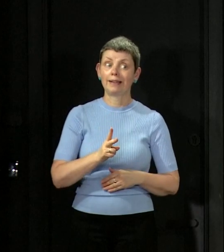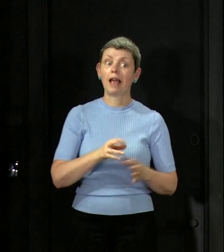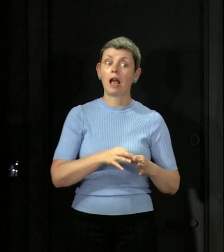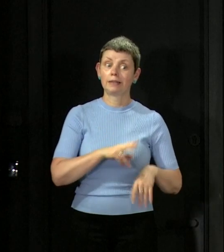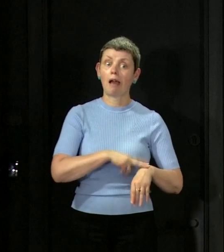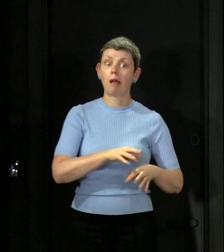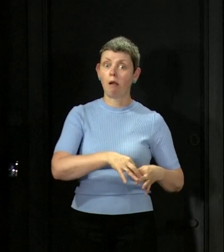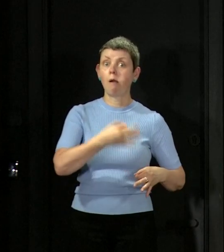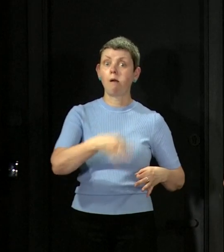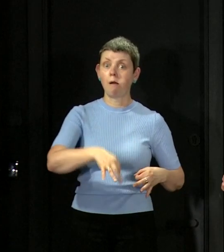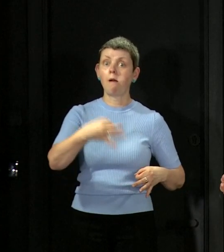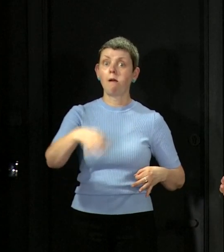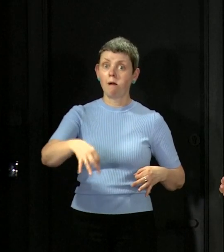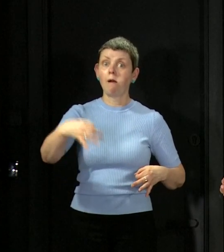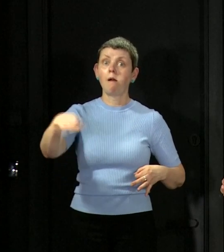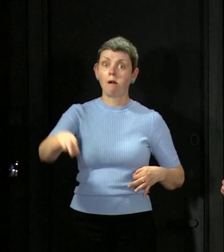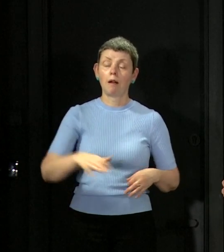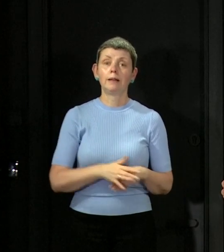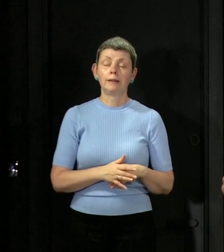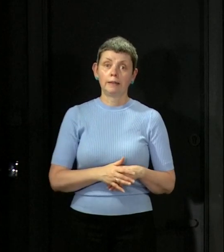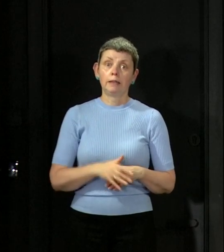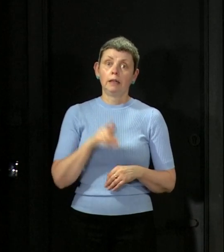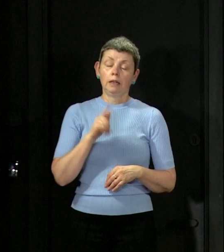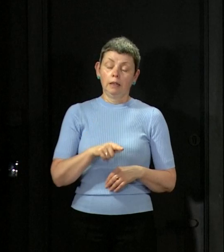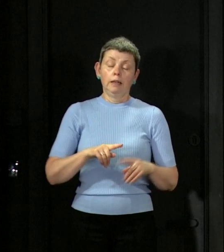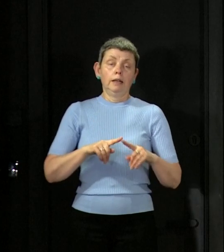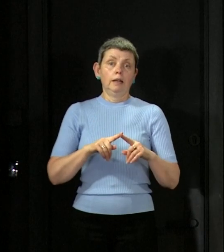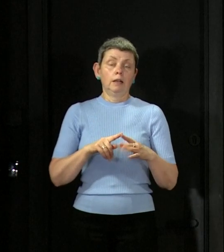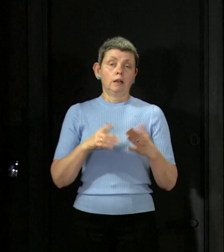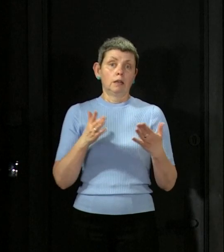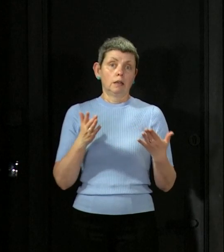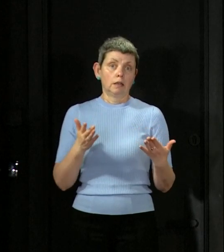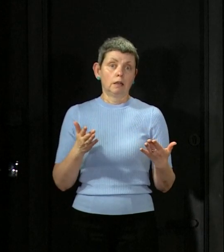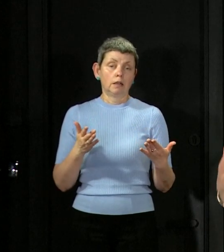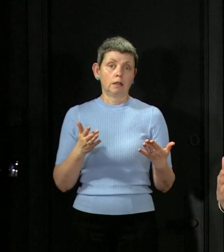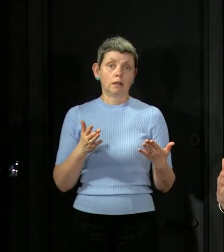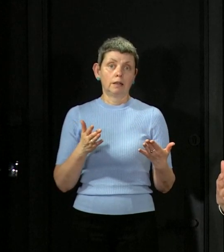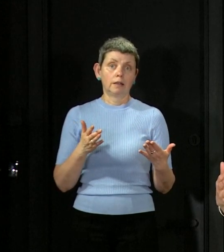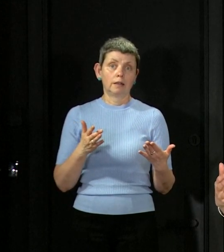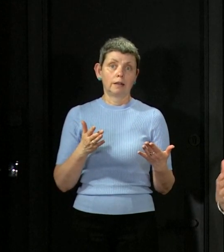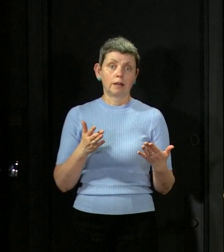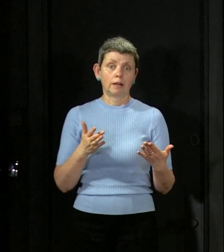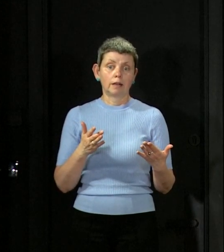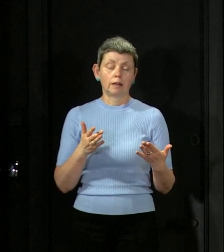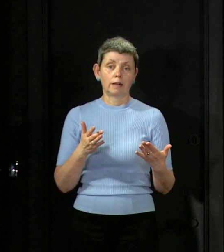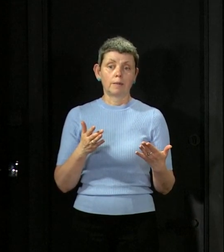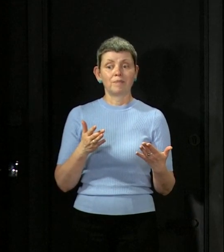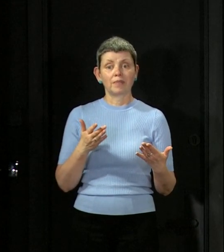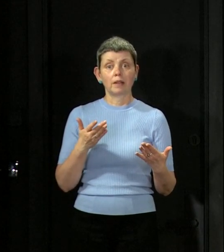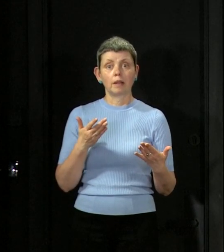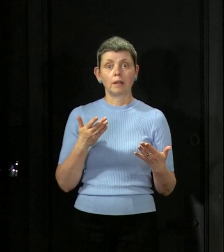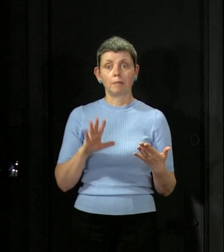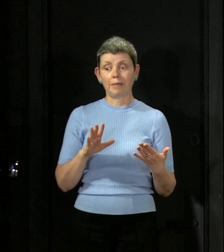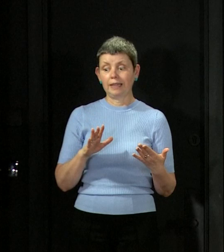longer. And, you know, very different circumstances and very different experiences over the past few months of COVID. But, you